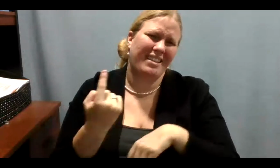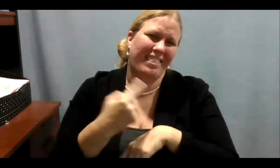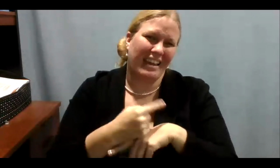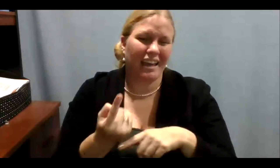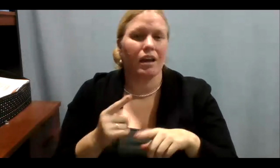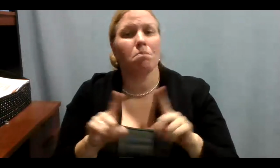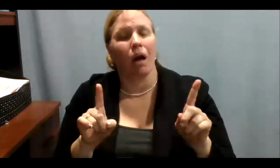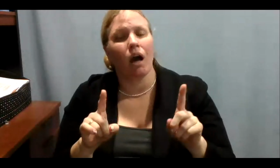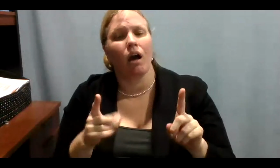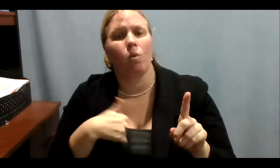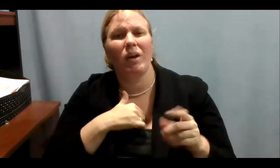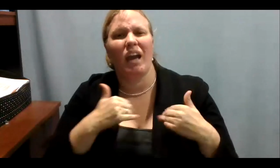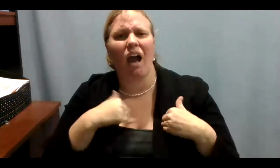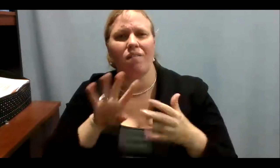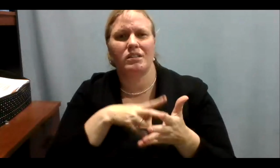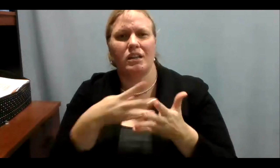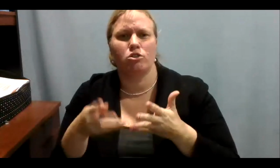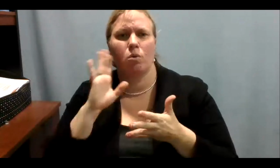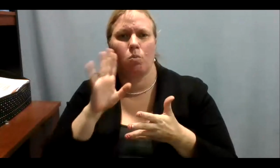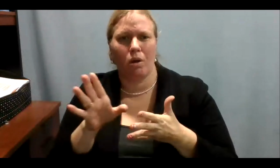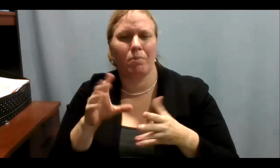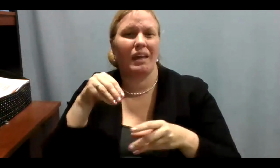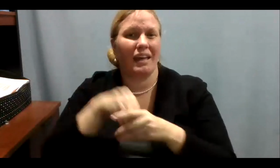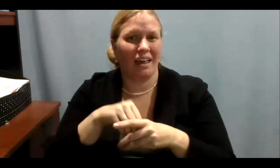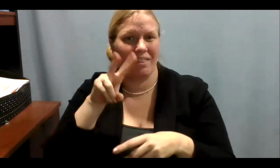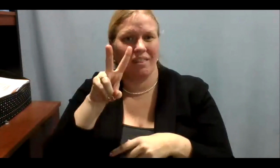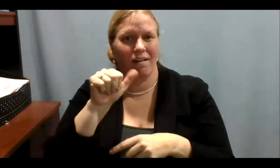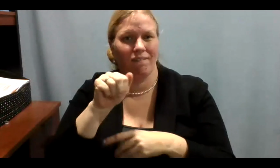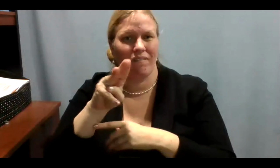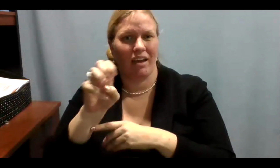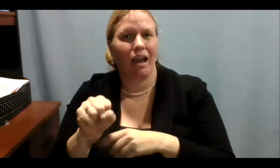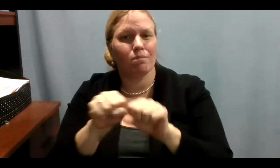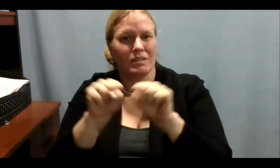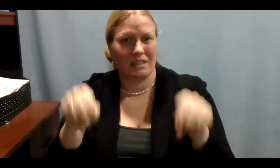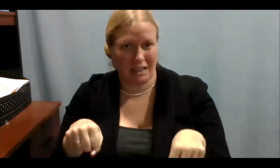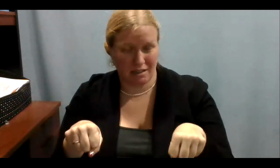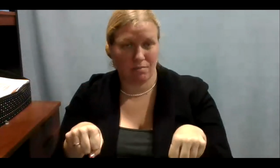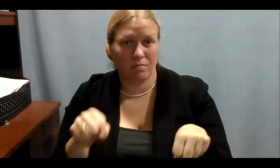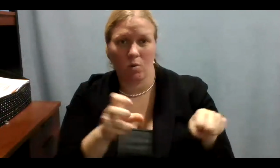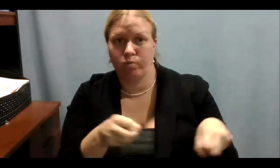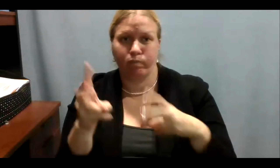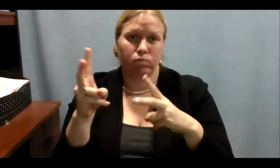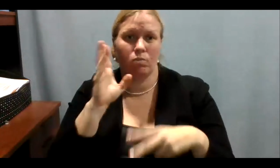have an in a schedule that will be within the van system um that we will be working through